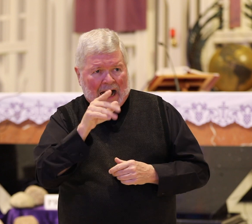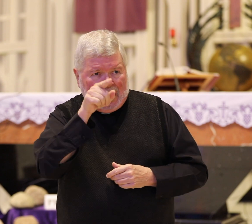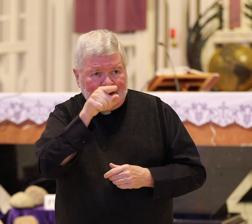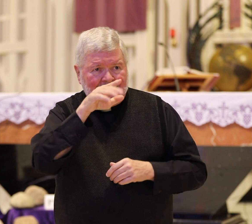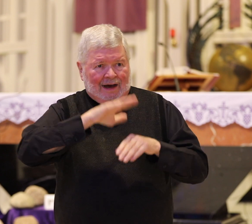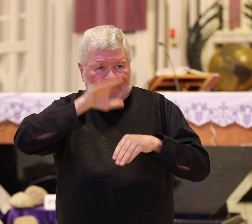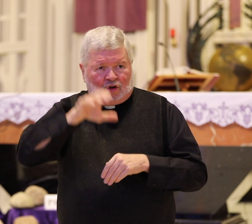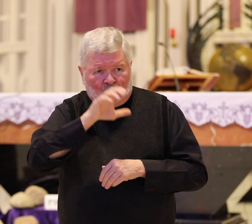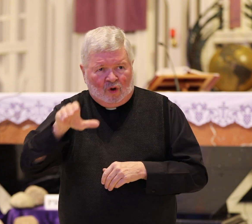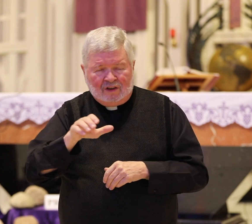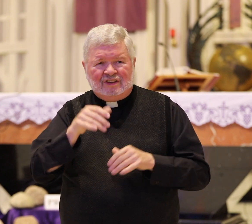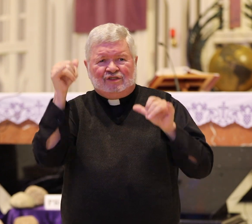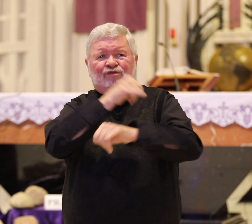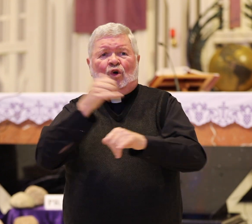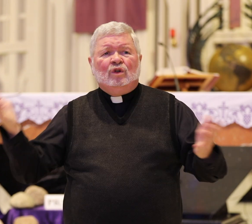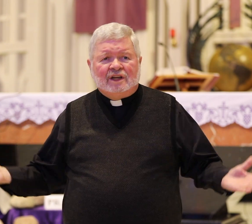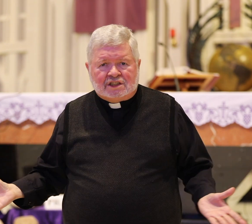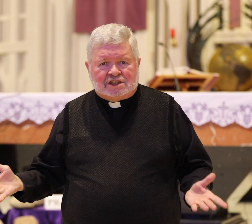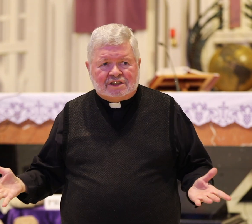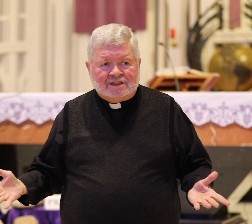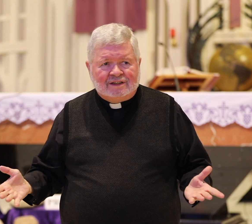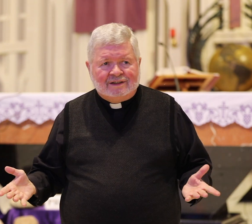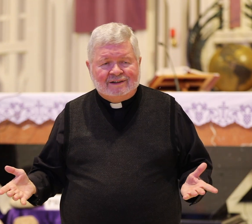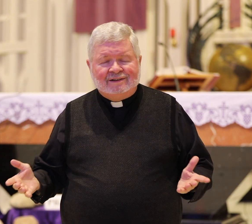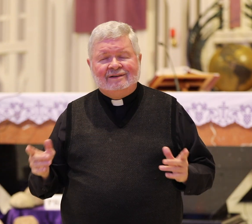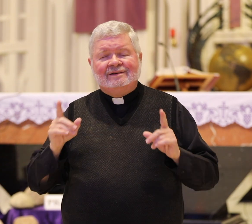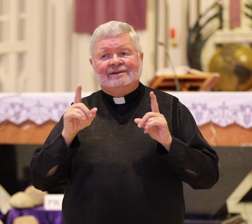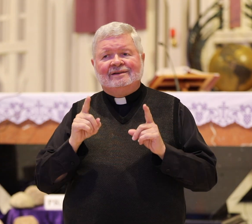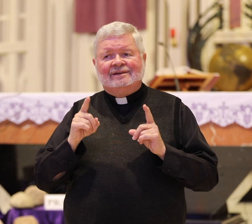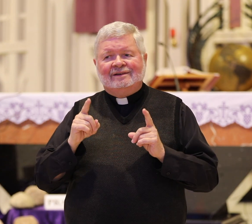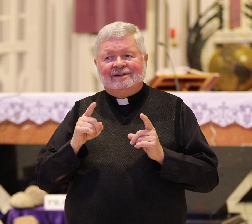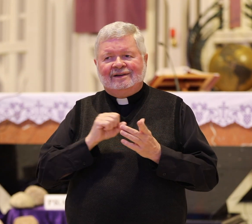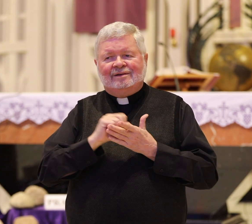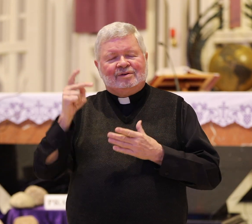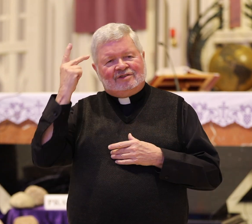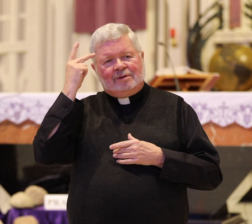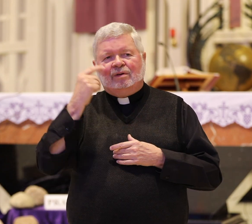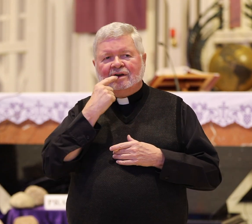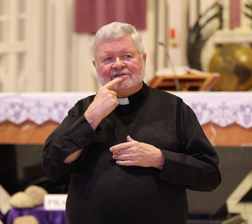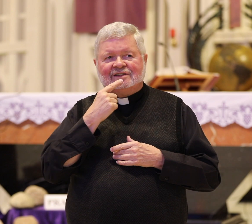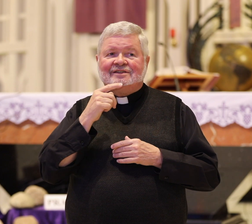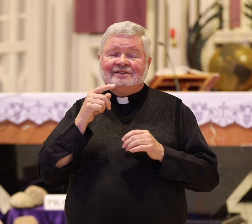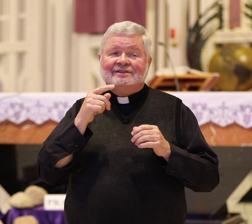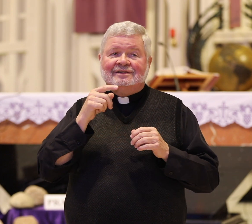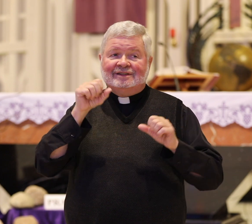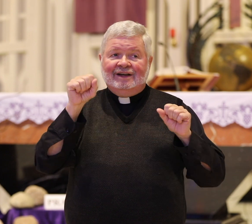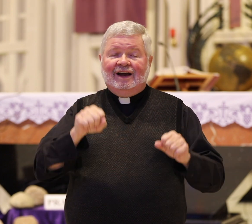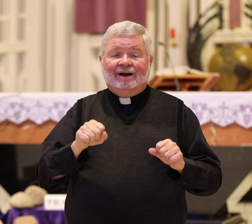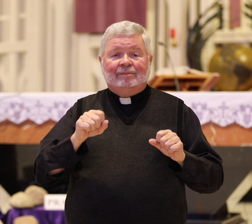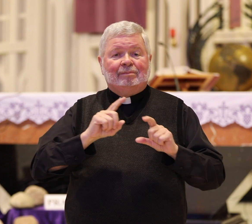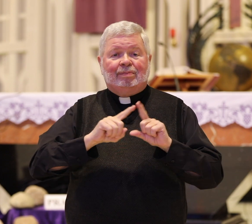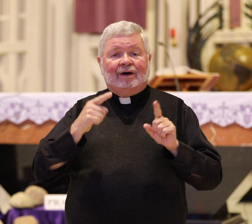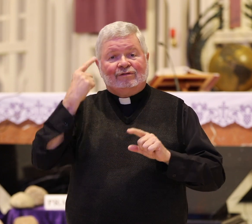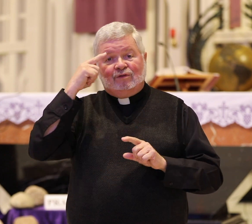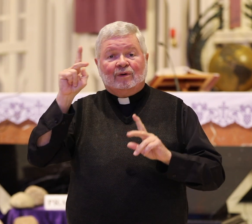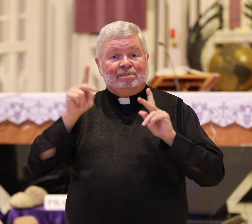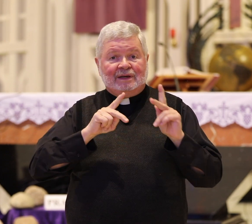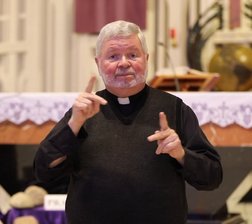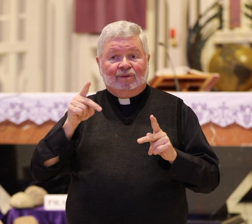God on a cross? That's foolish. But St. Paul says, yeah, but for people